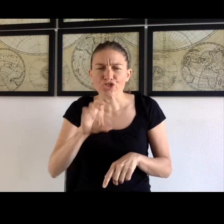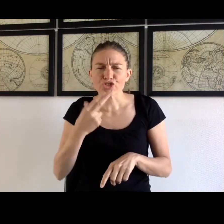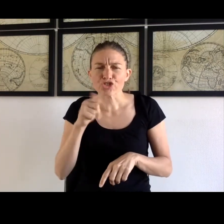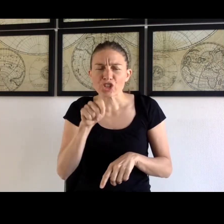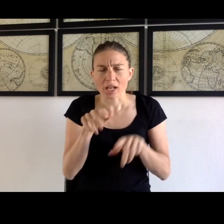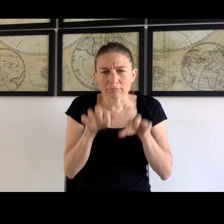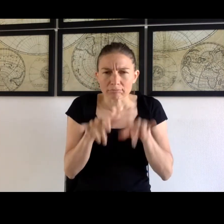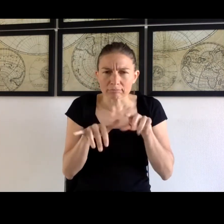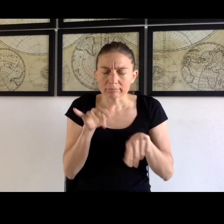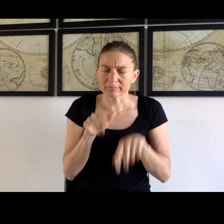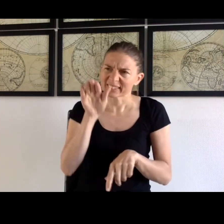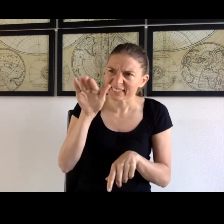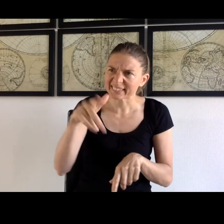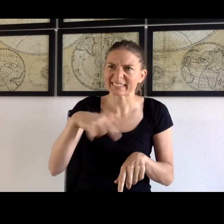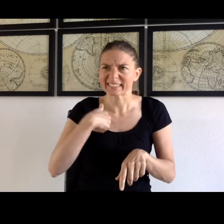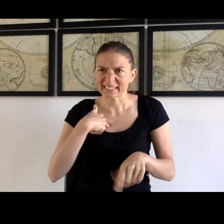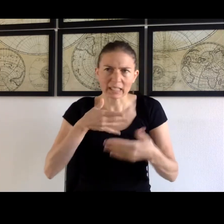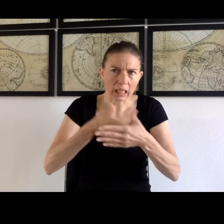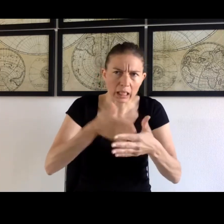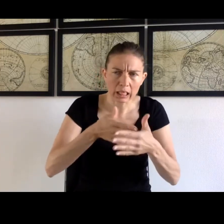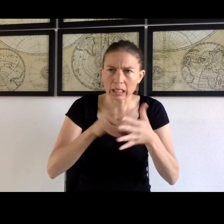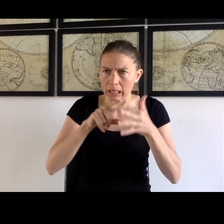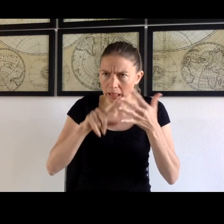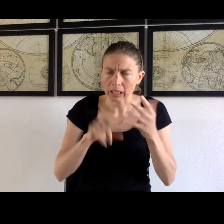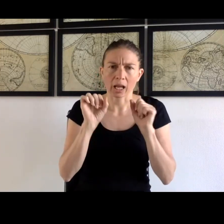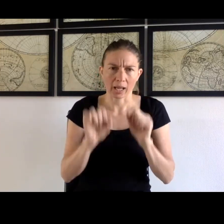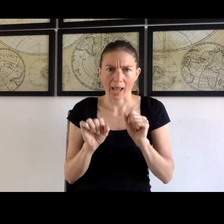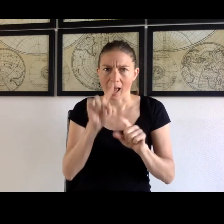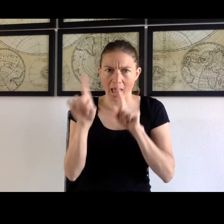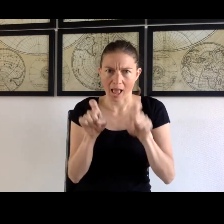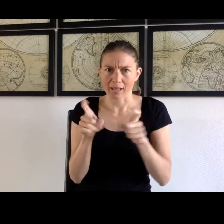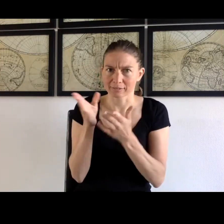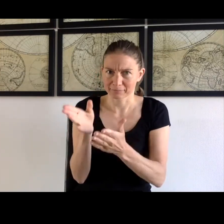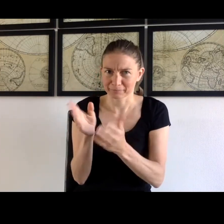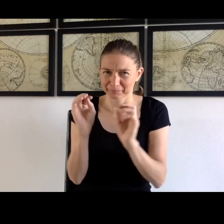try to resolve your problem as soon as possible.